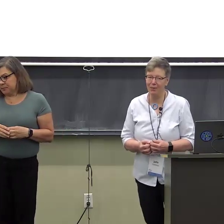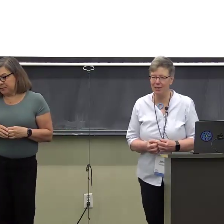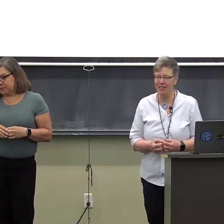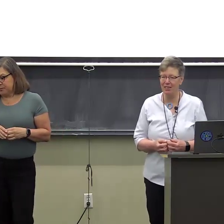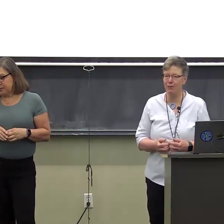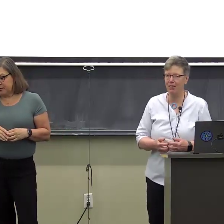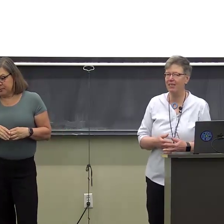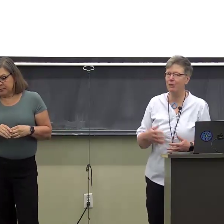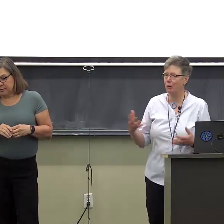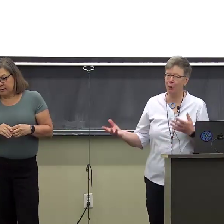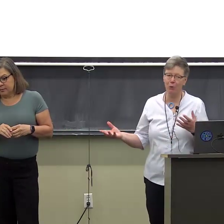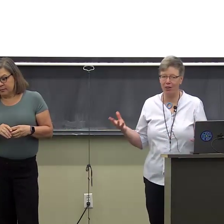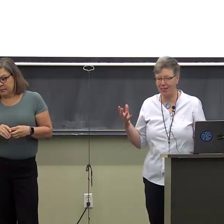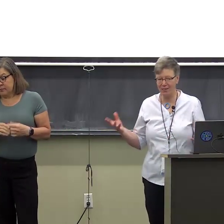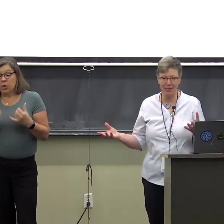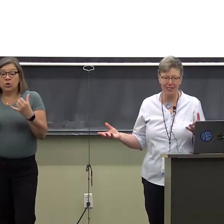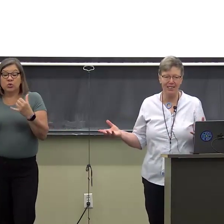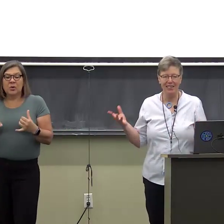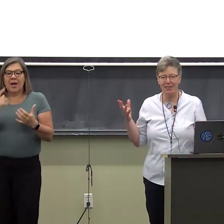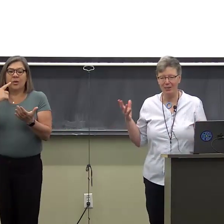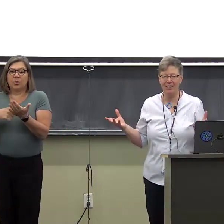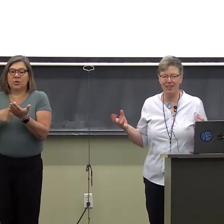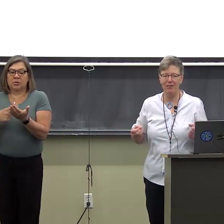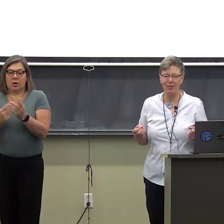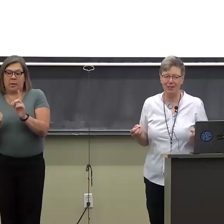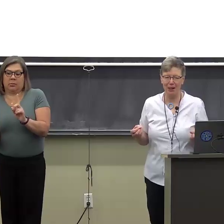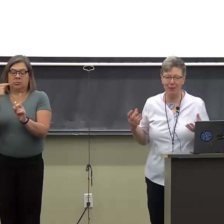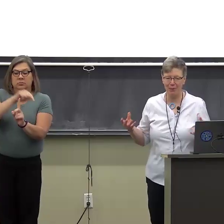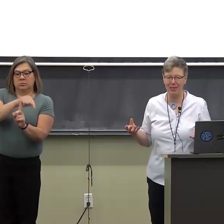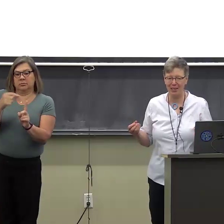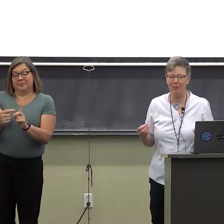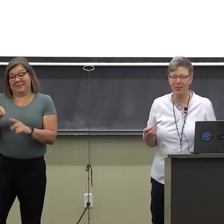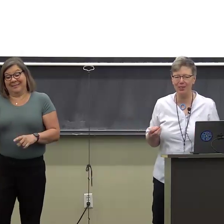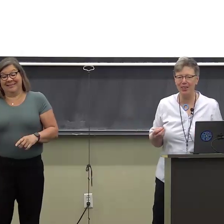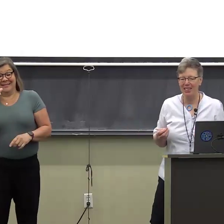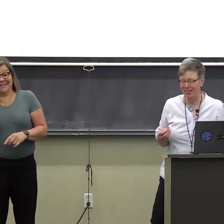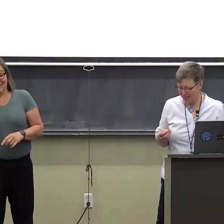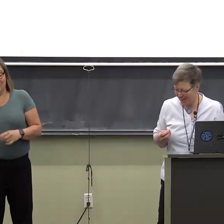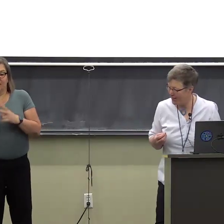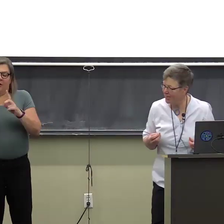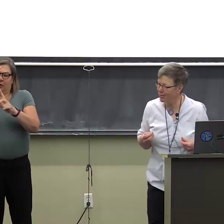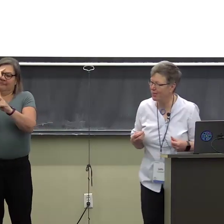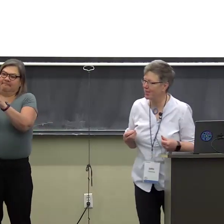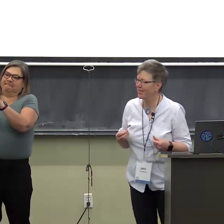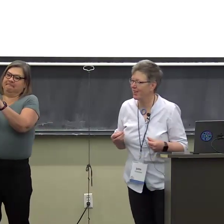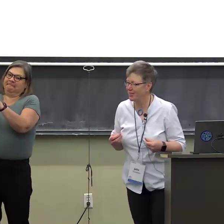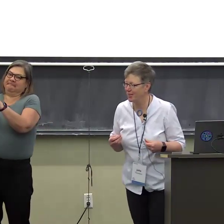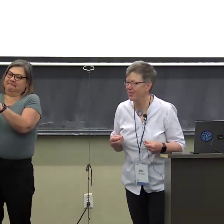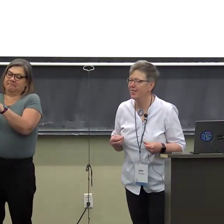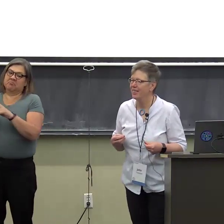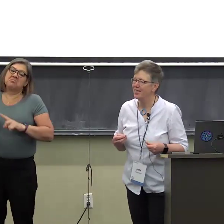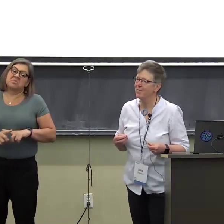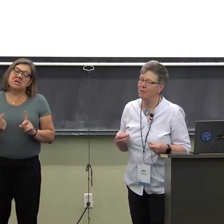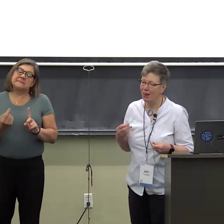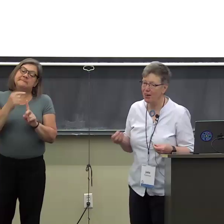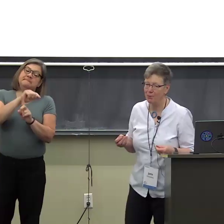Today, I think we need to deal with both sides of it. That was a very optimistic view. There are, of course,